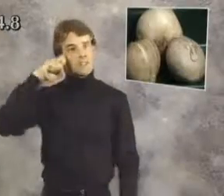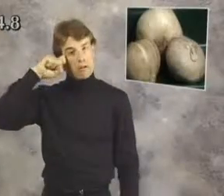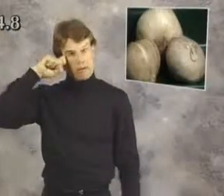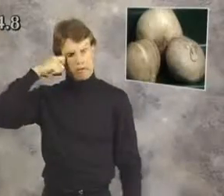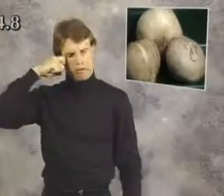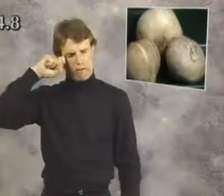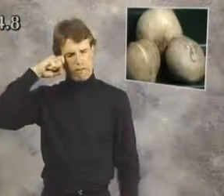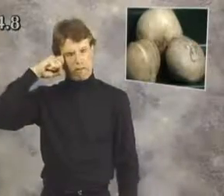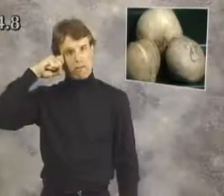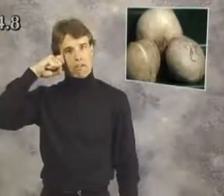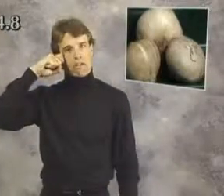Onion.